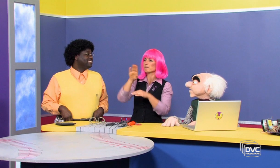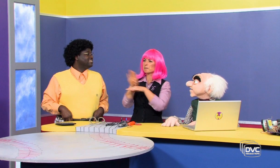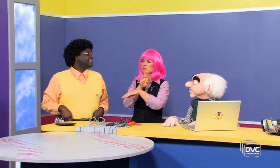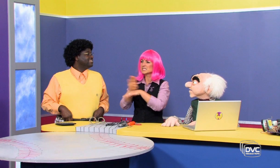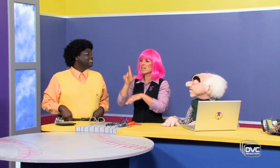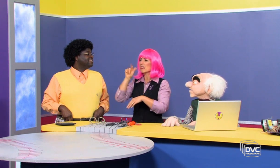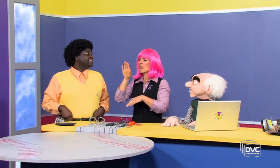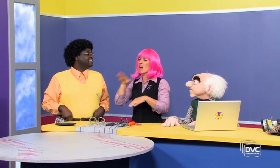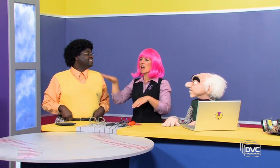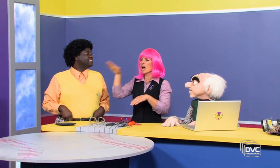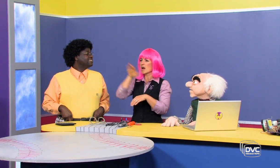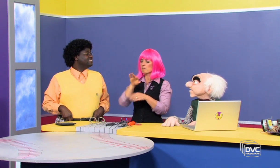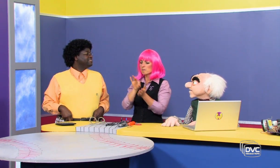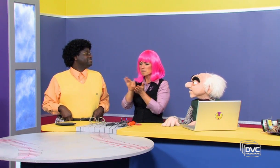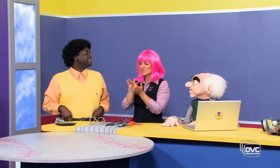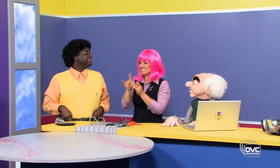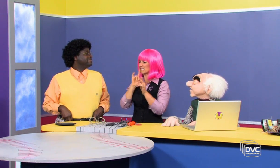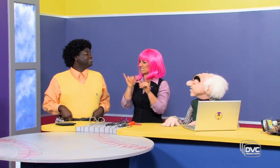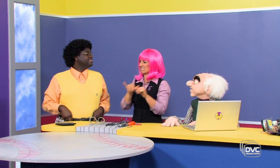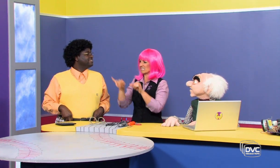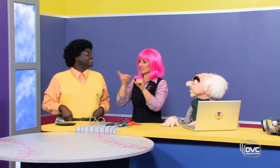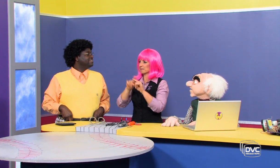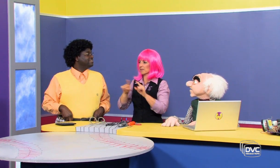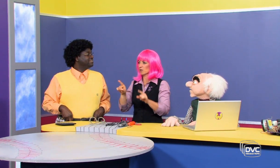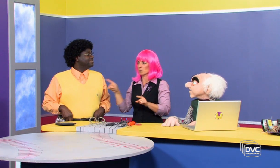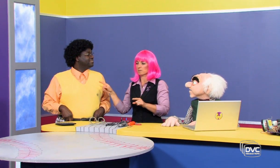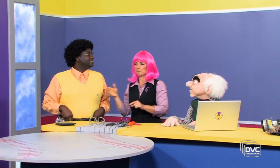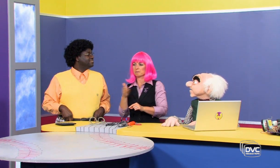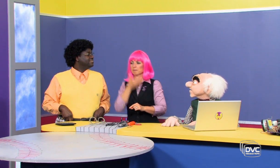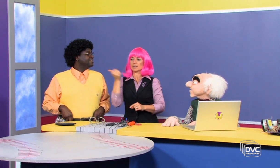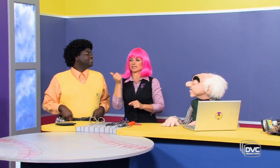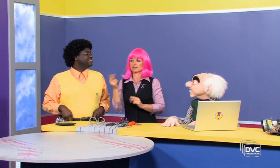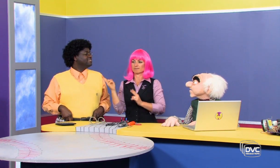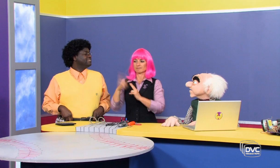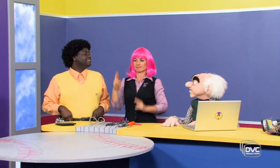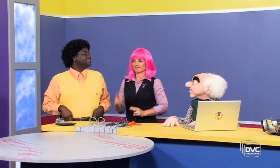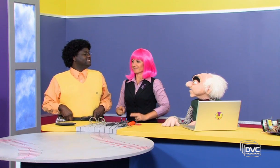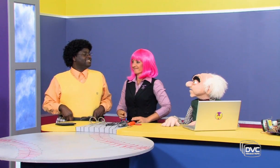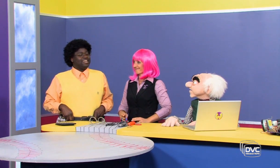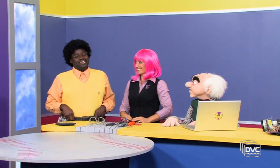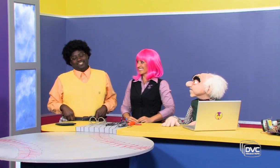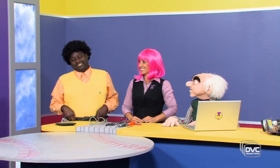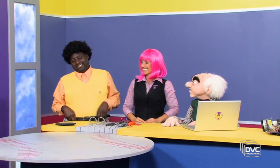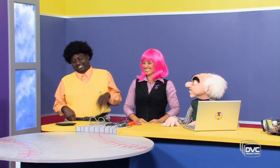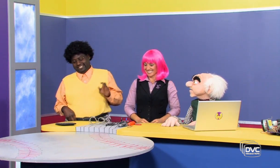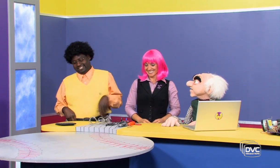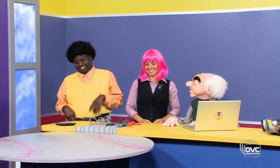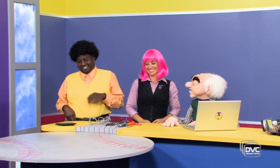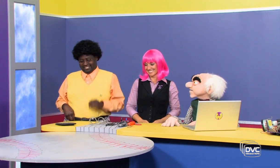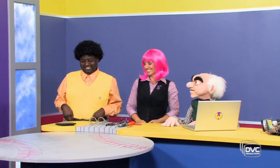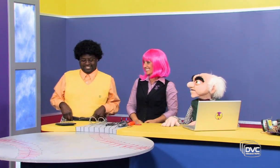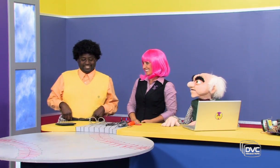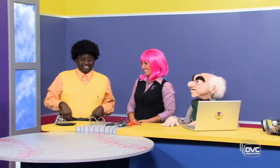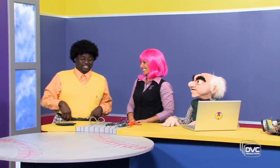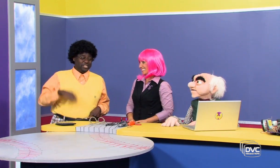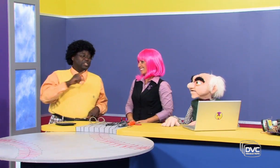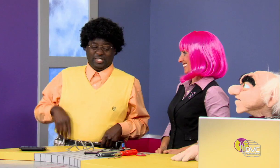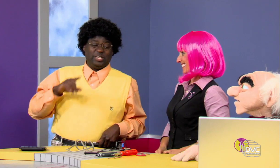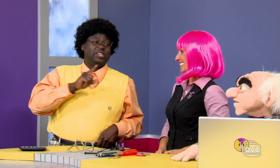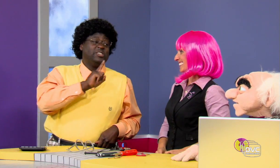cool. Doing the books for a lab is just the same as for any business, but you're the best. Oh, shucks. I